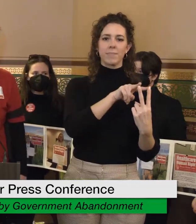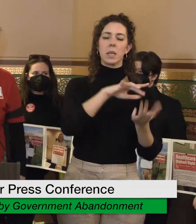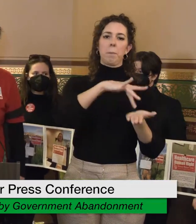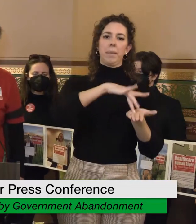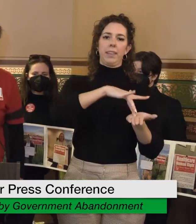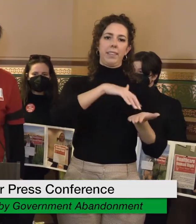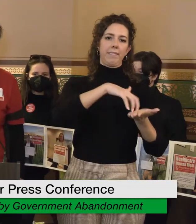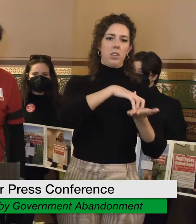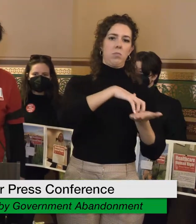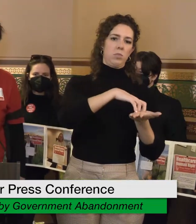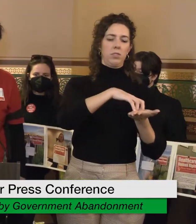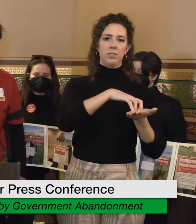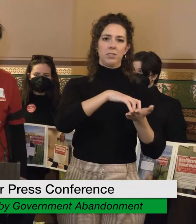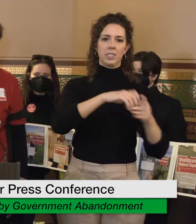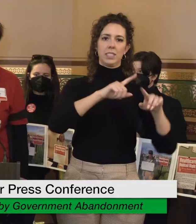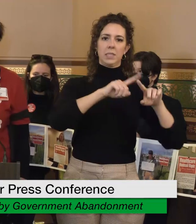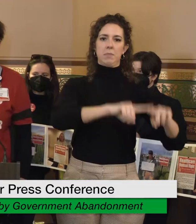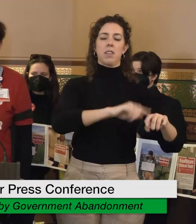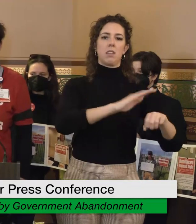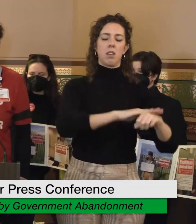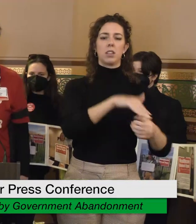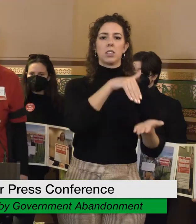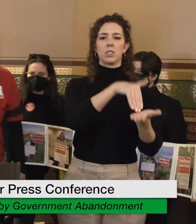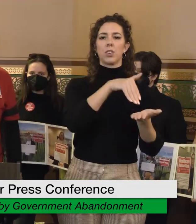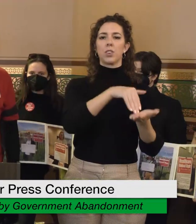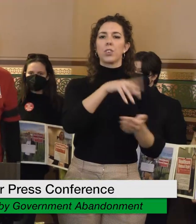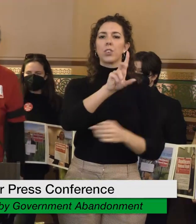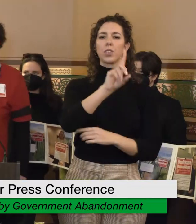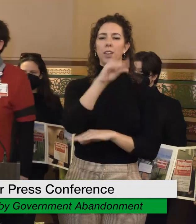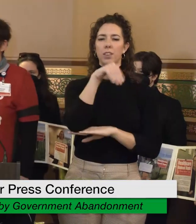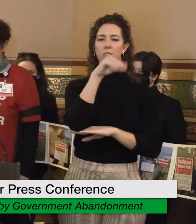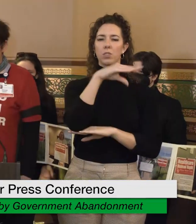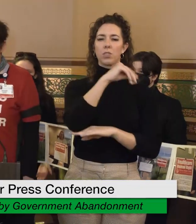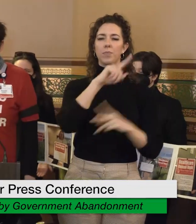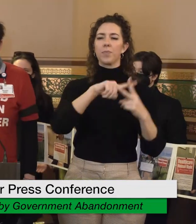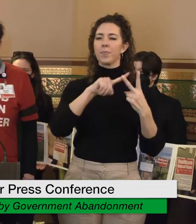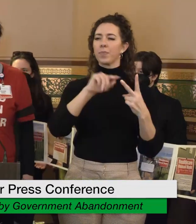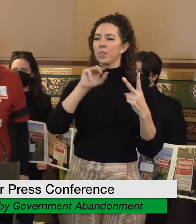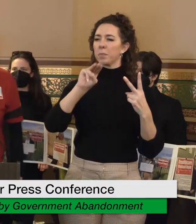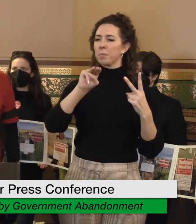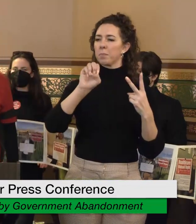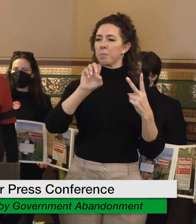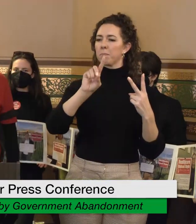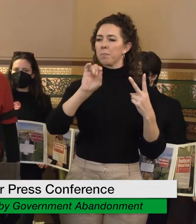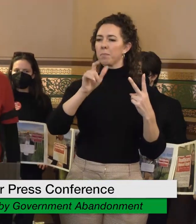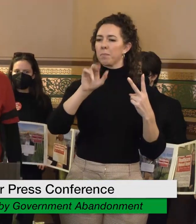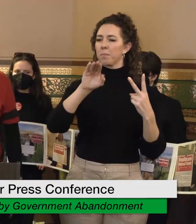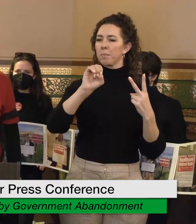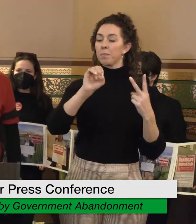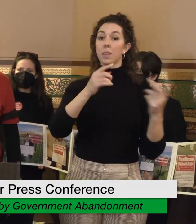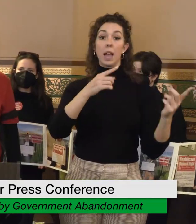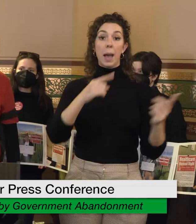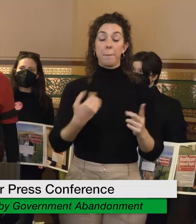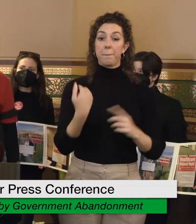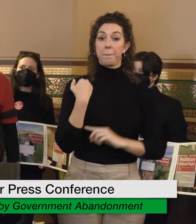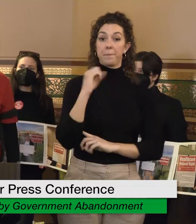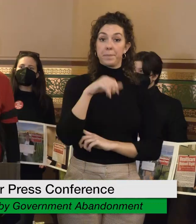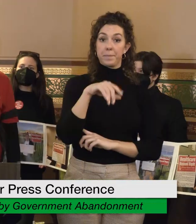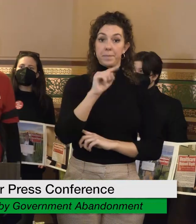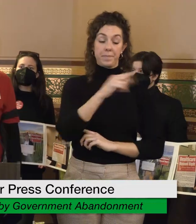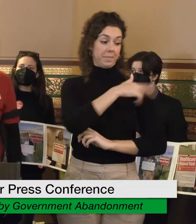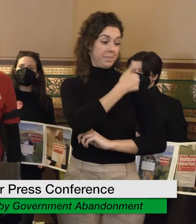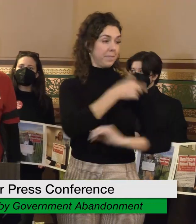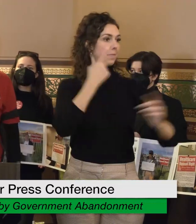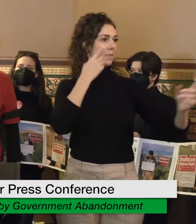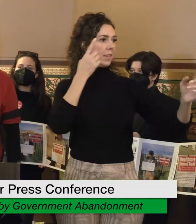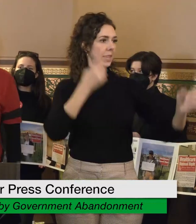vulnerable, who depend on Dr. Dinosaur and Medicare. So last September, we reached an agreement with the hospital for our